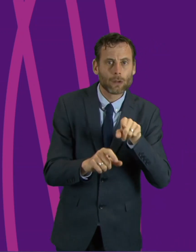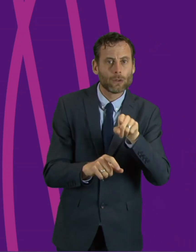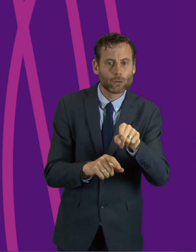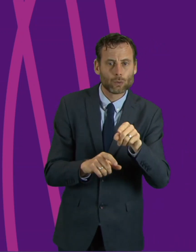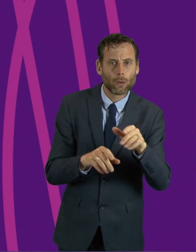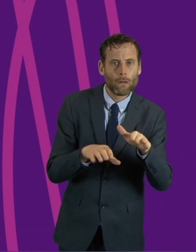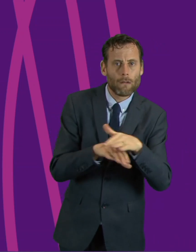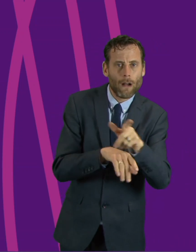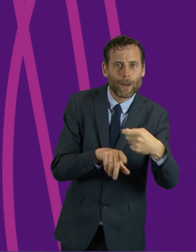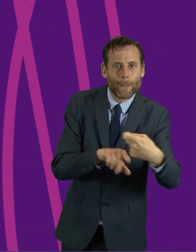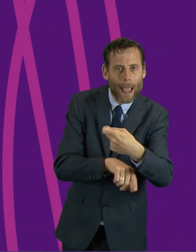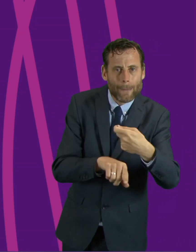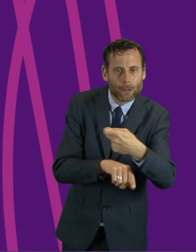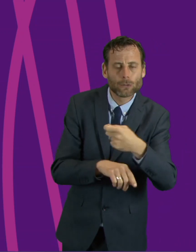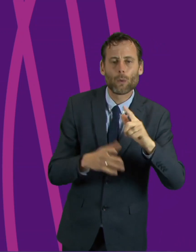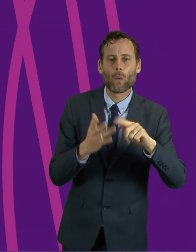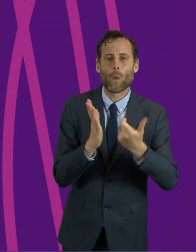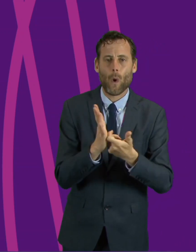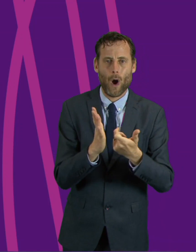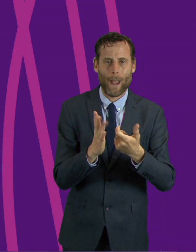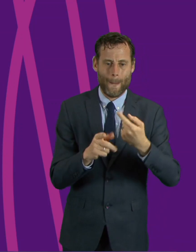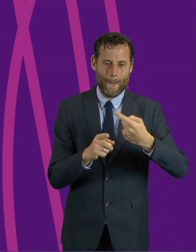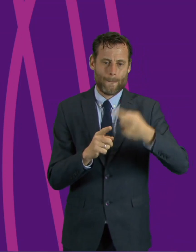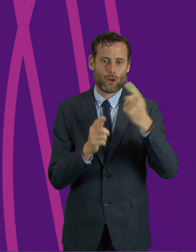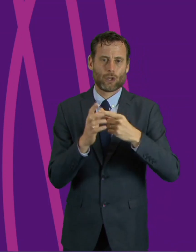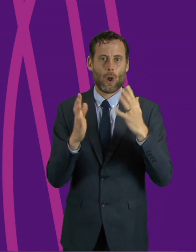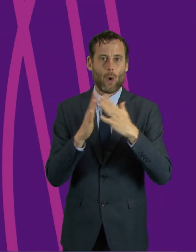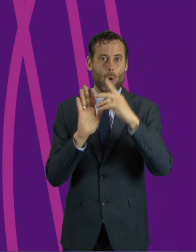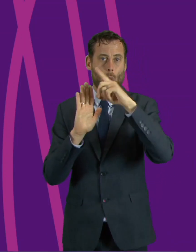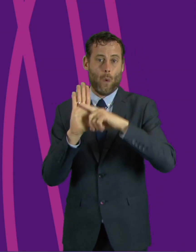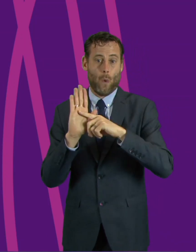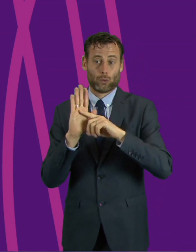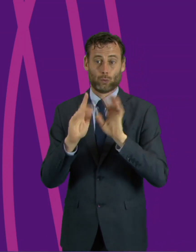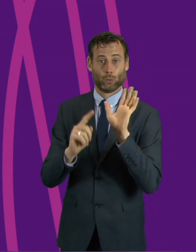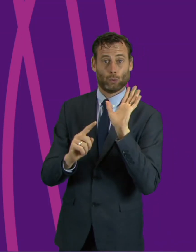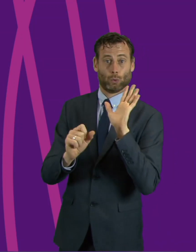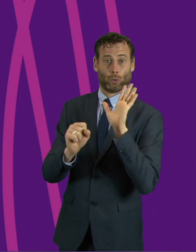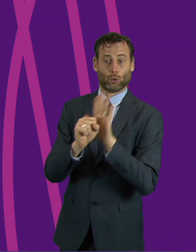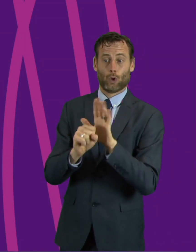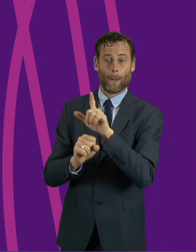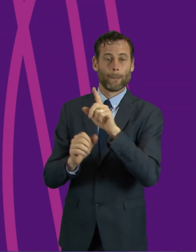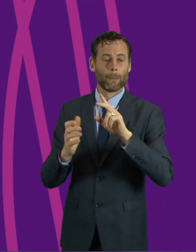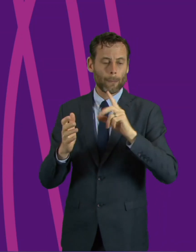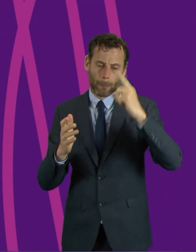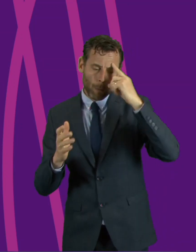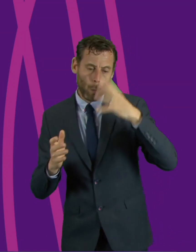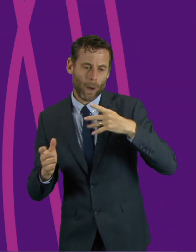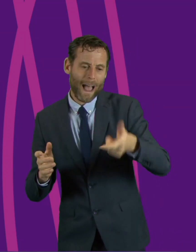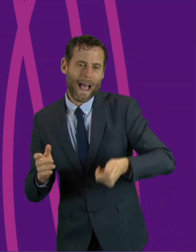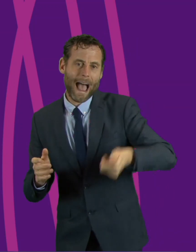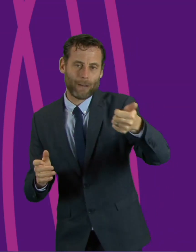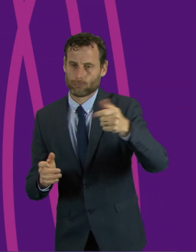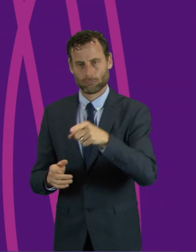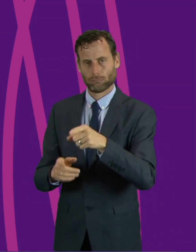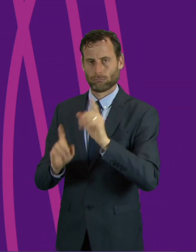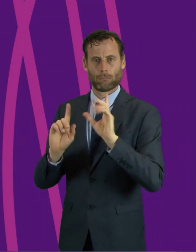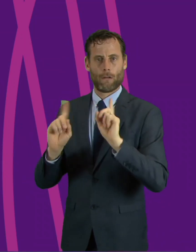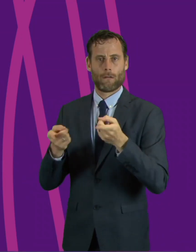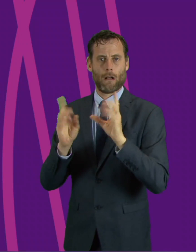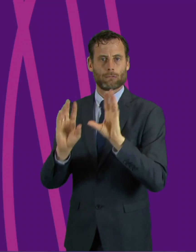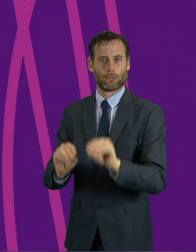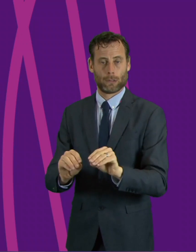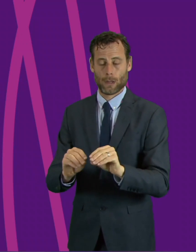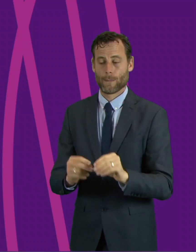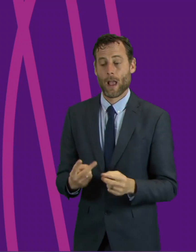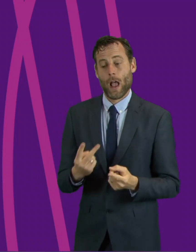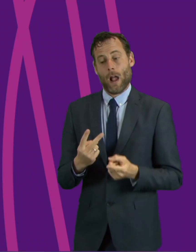the emergency legislation around protection against eviction. And actually this loan fund is also an indirect way to try to